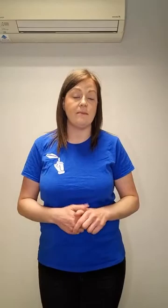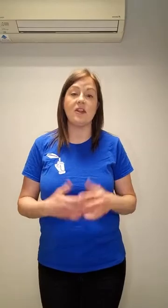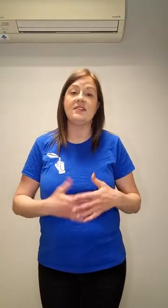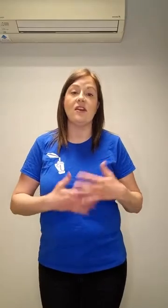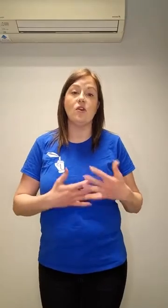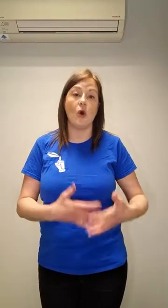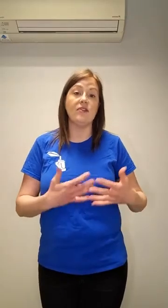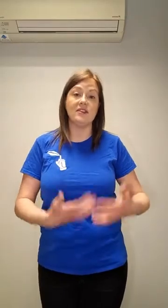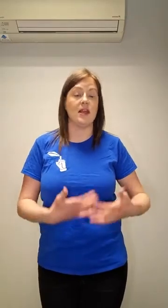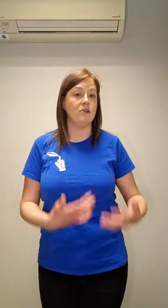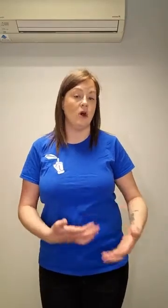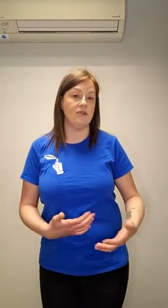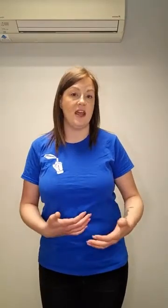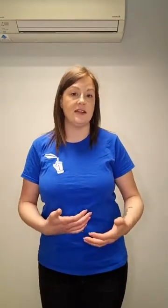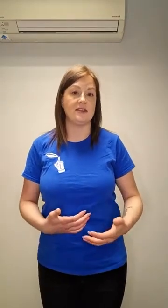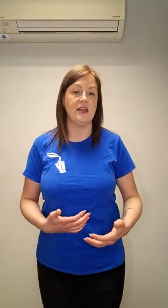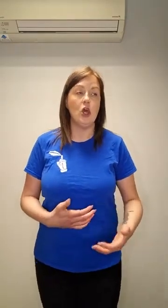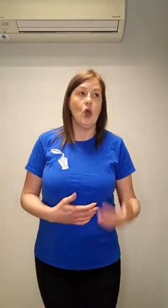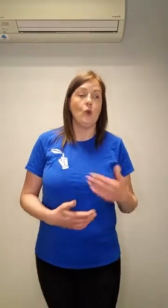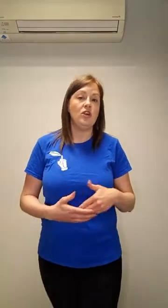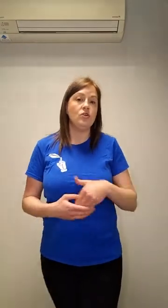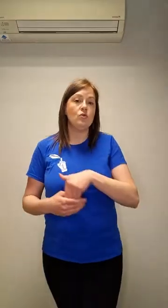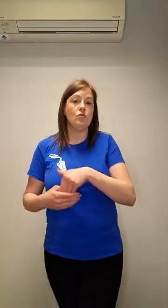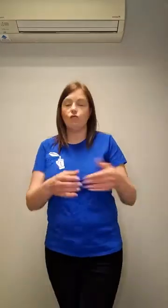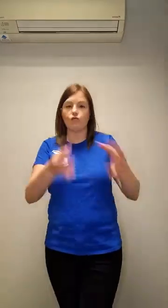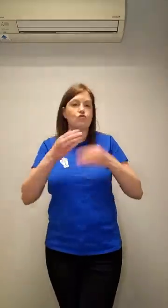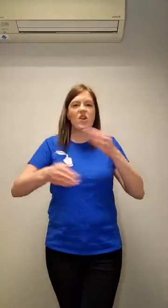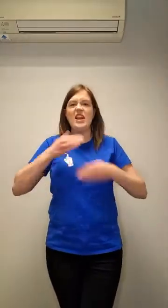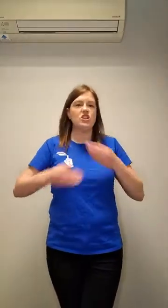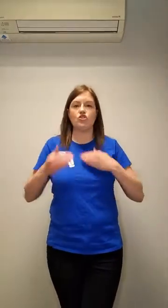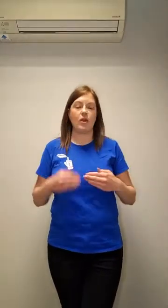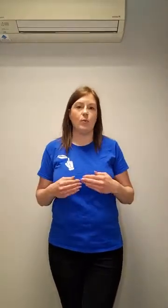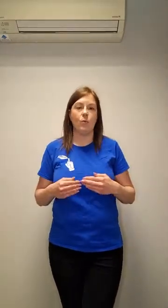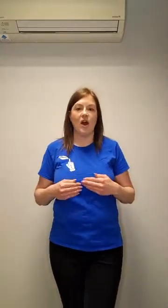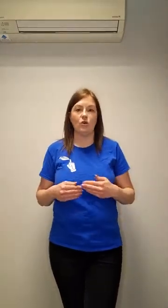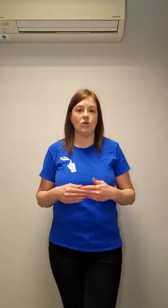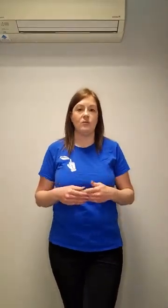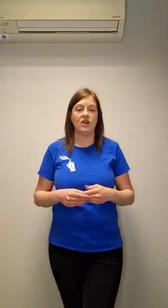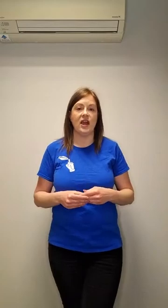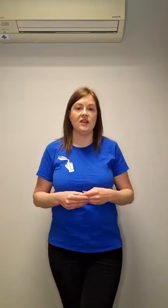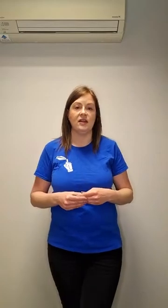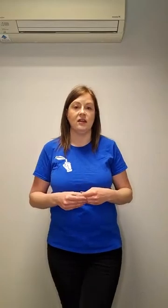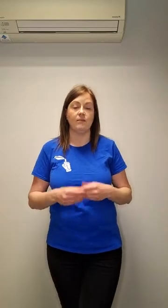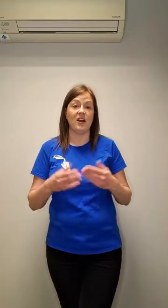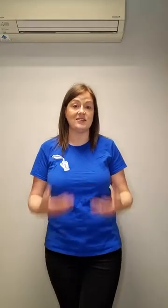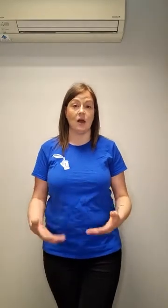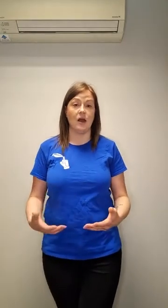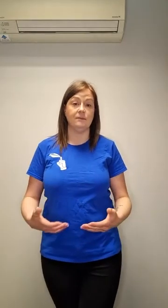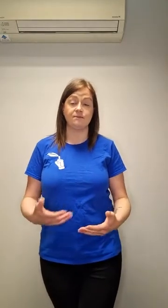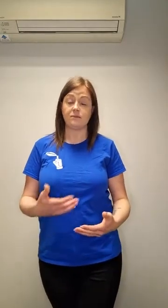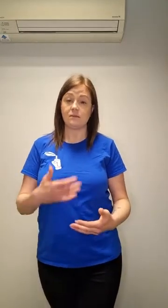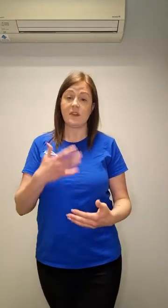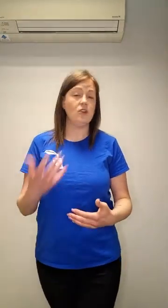because they're not the same context. When you really strip why you're communicating by sign and